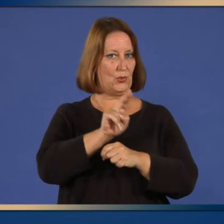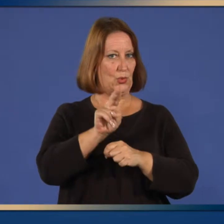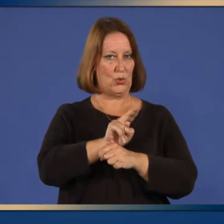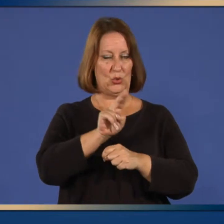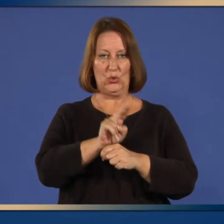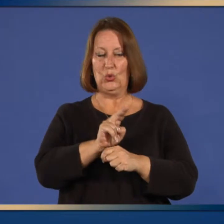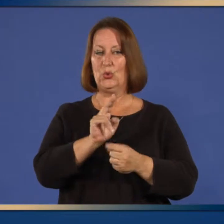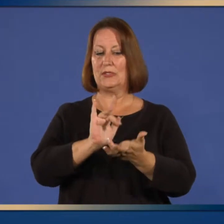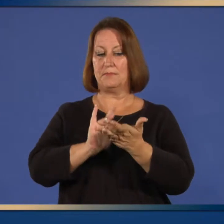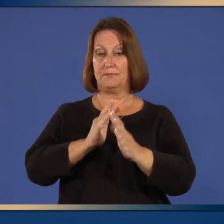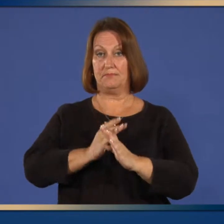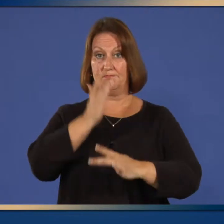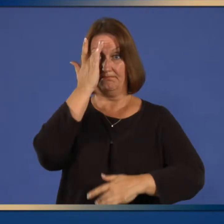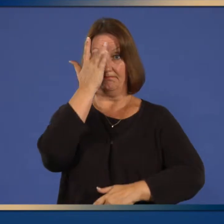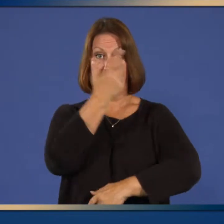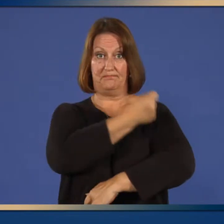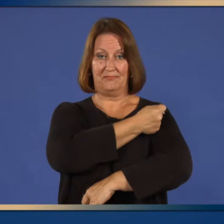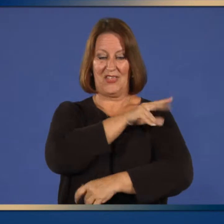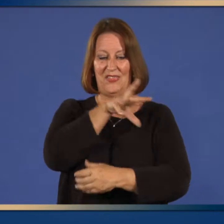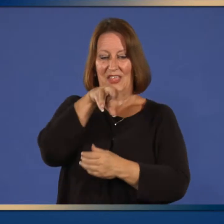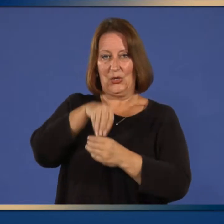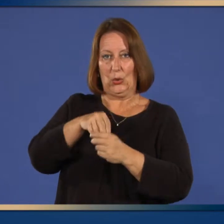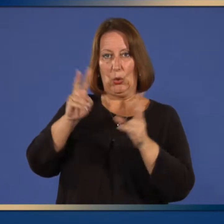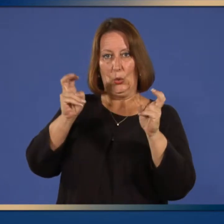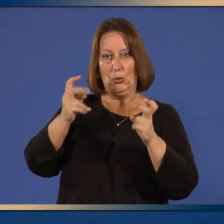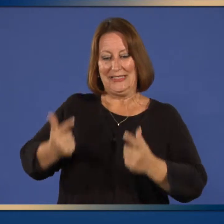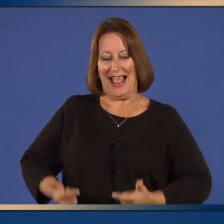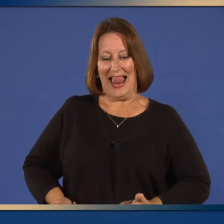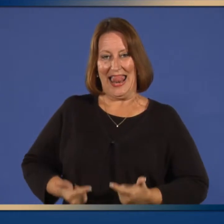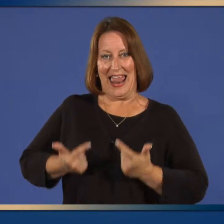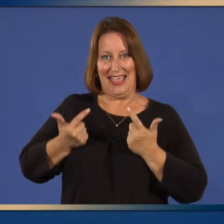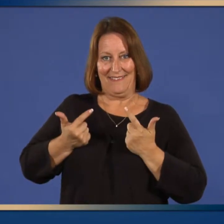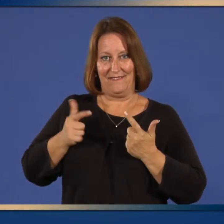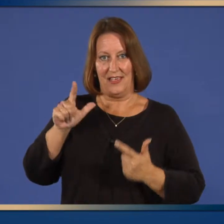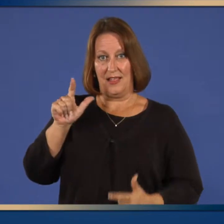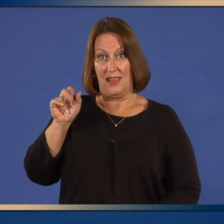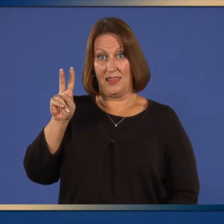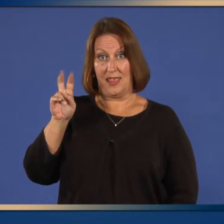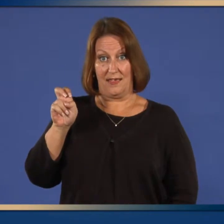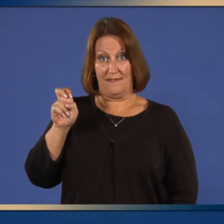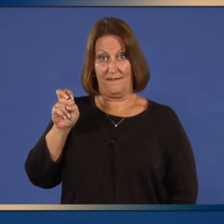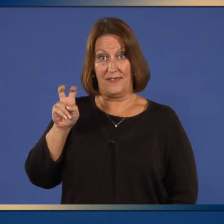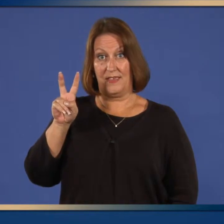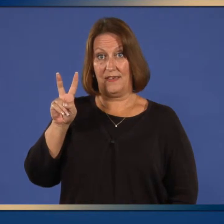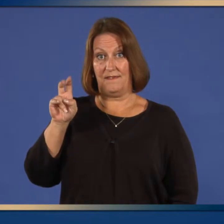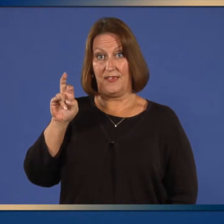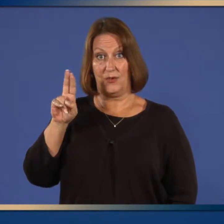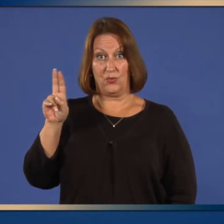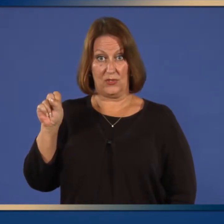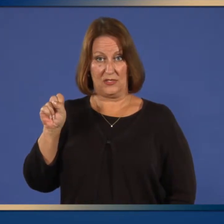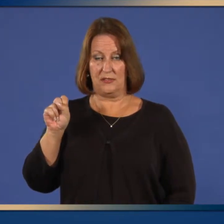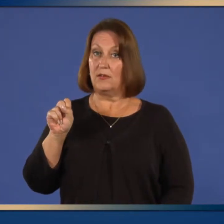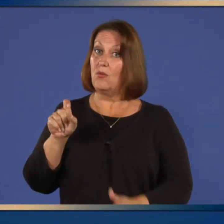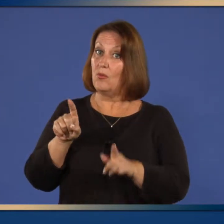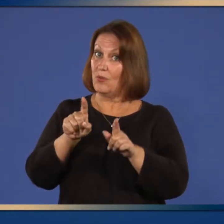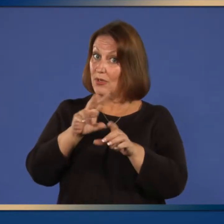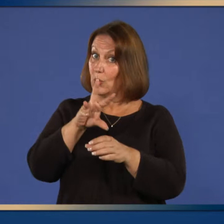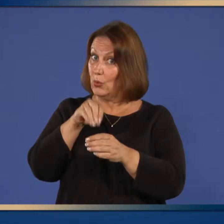vaccine. For details, consult the ACIP recommendations.